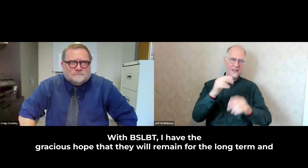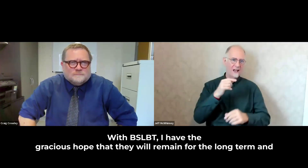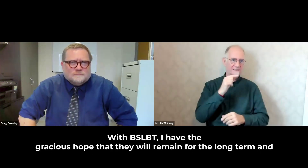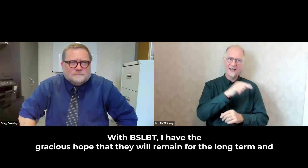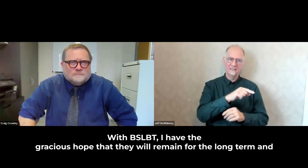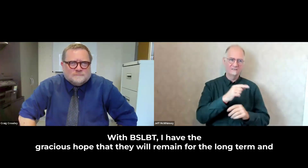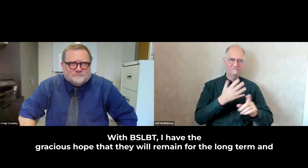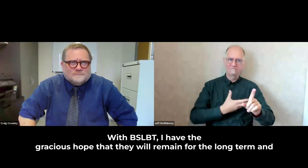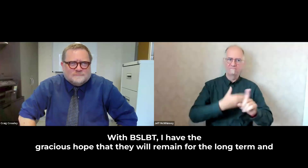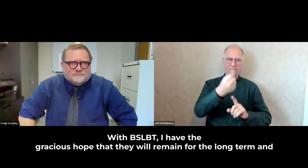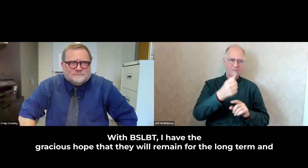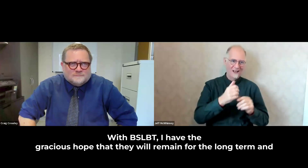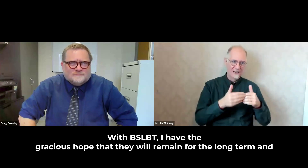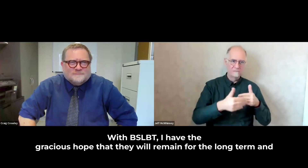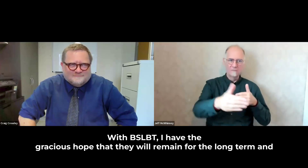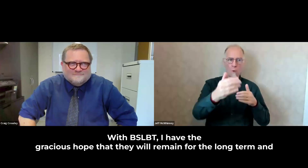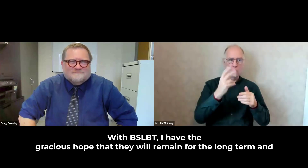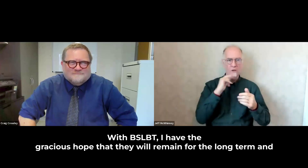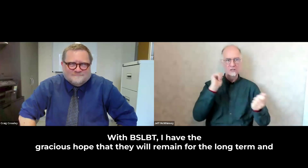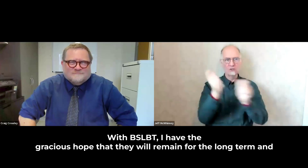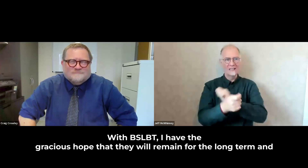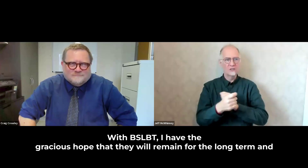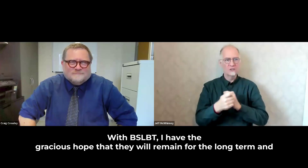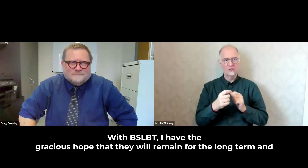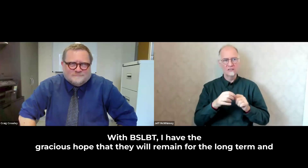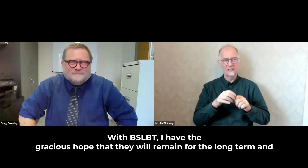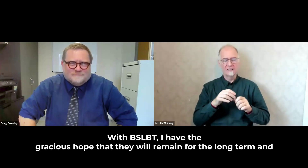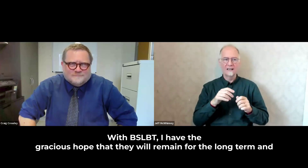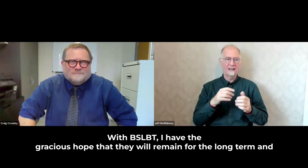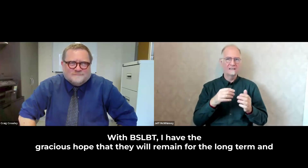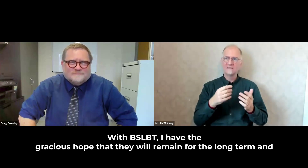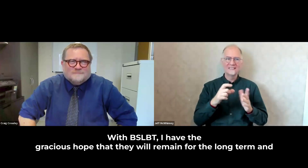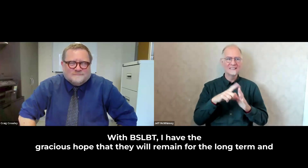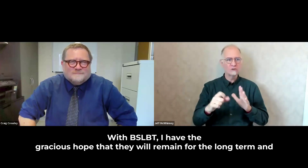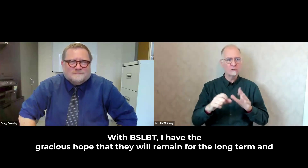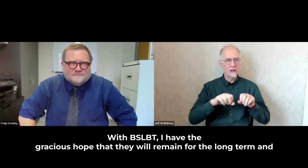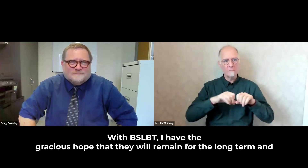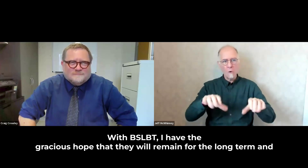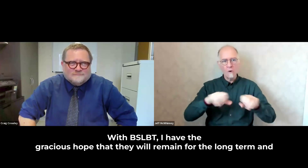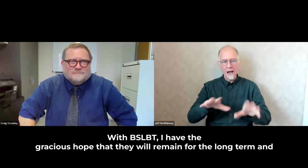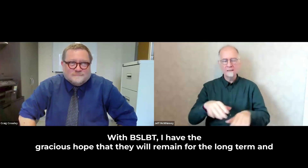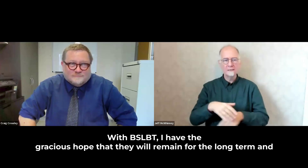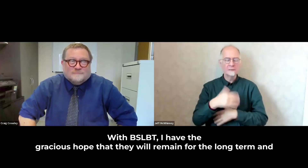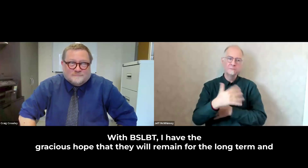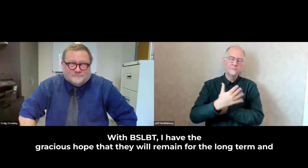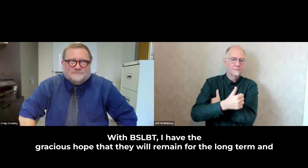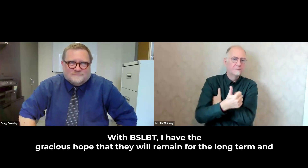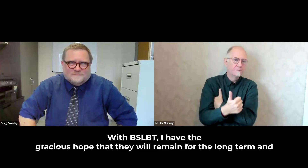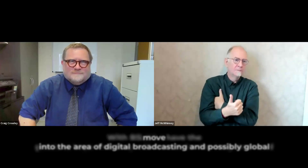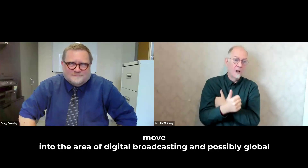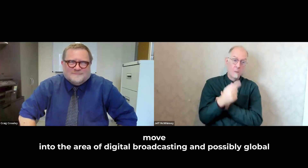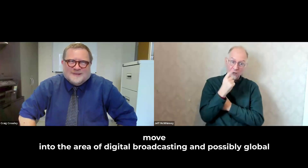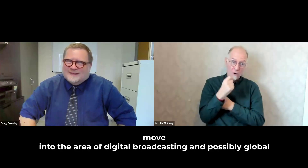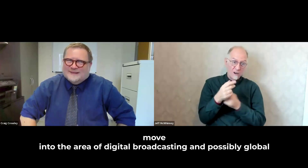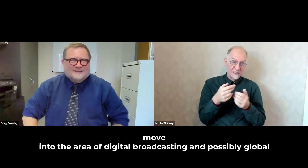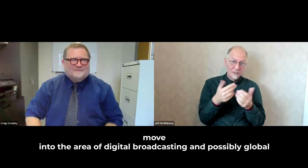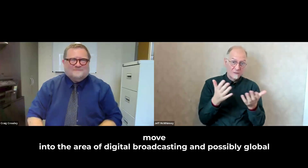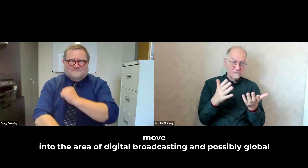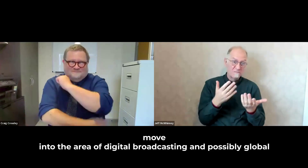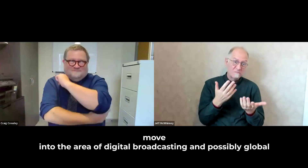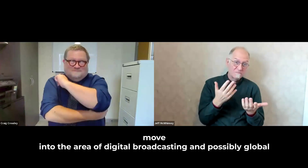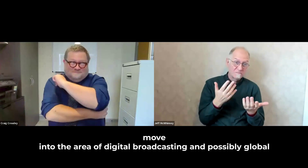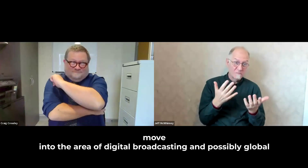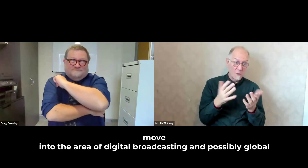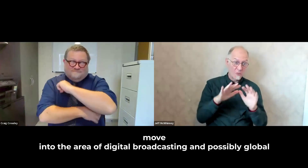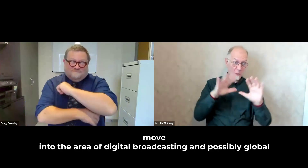BSLBT, I have the greatest hope that they will remain for the long term and move into